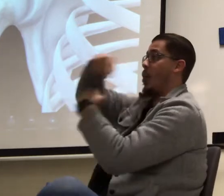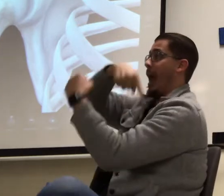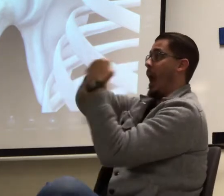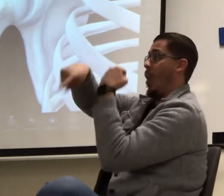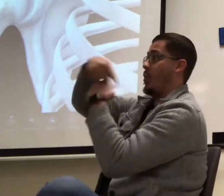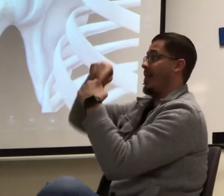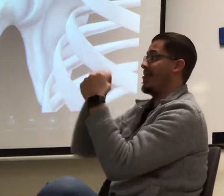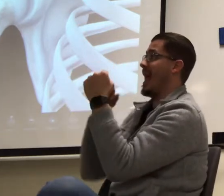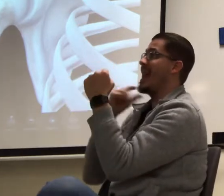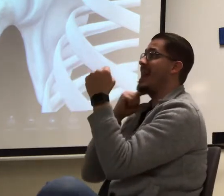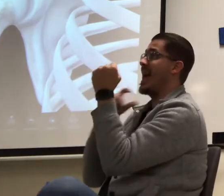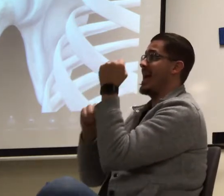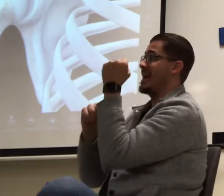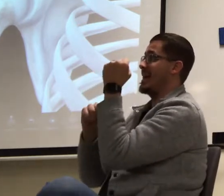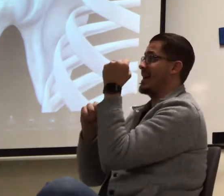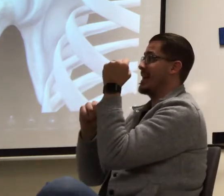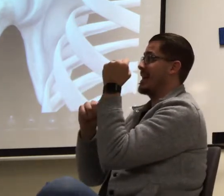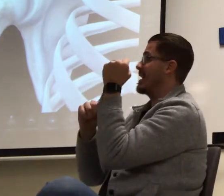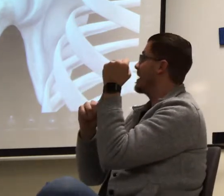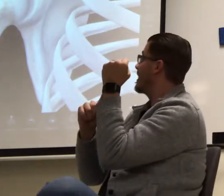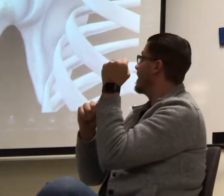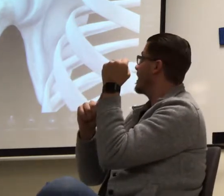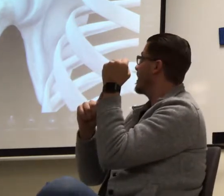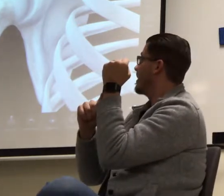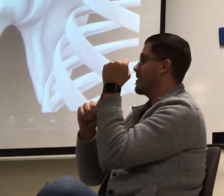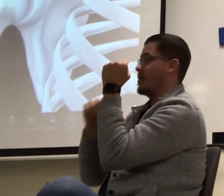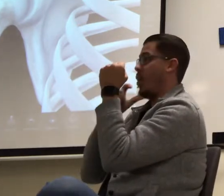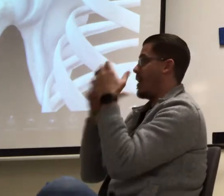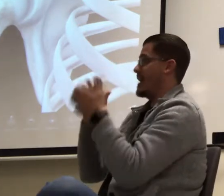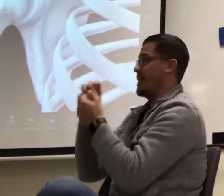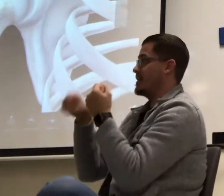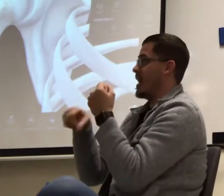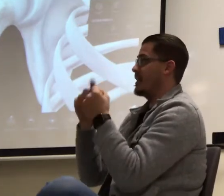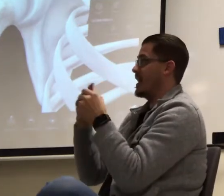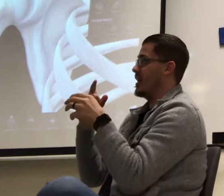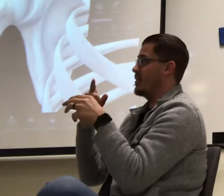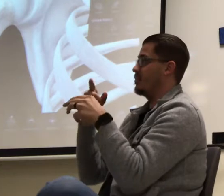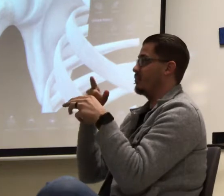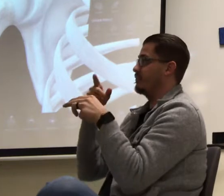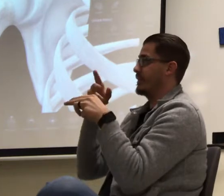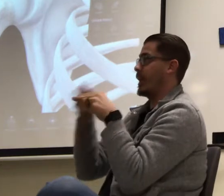neck. So you don't want to damage that, do you? So let me get rid of that.